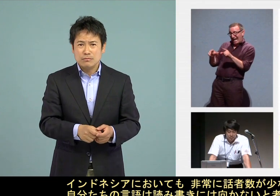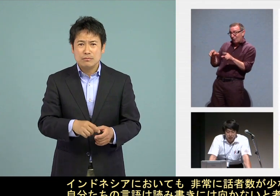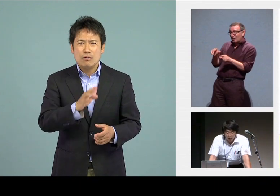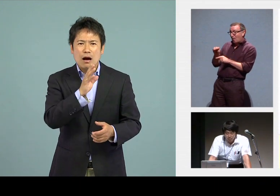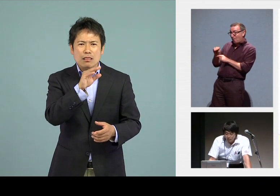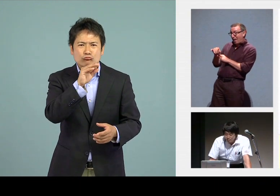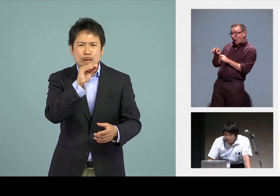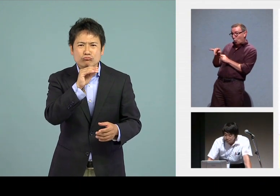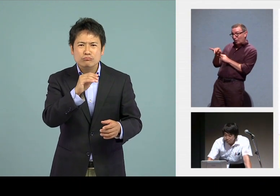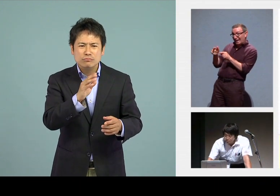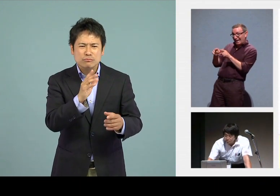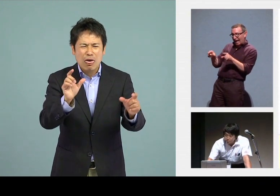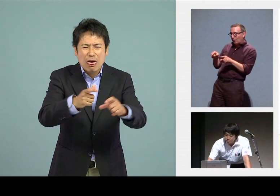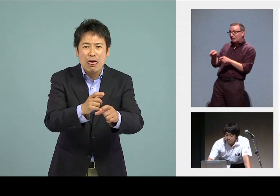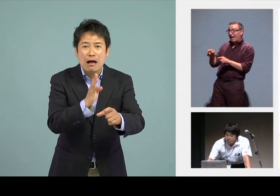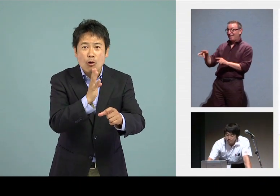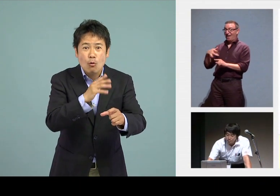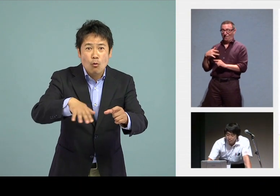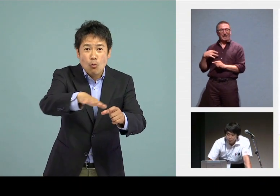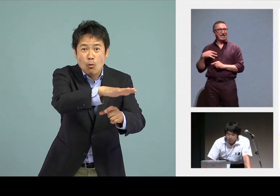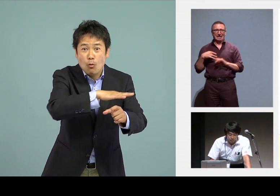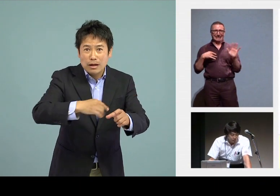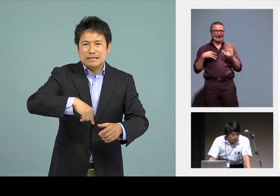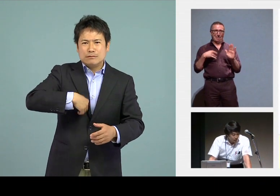writing. However,